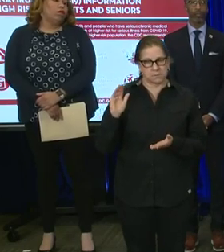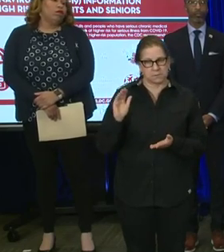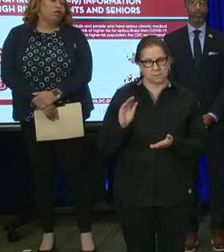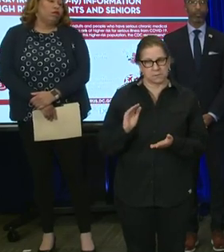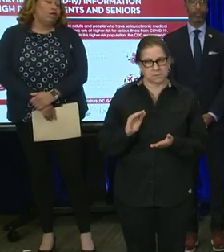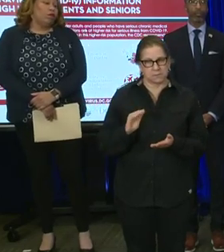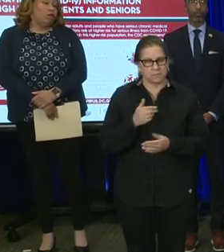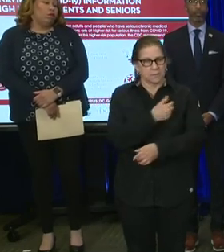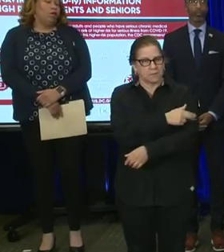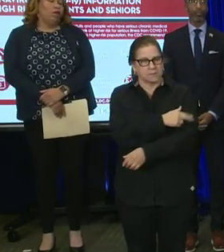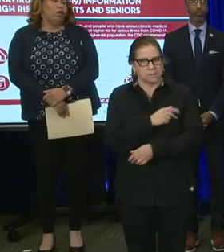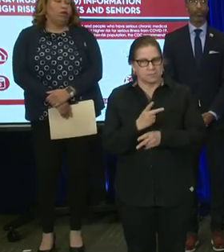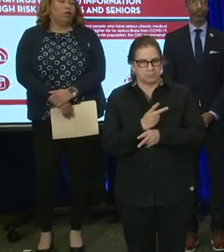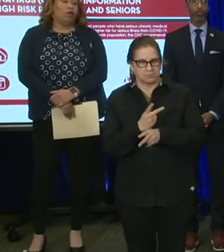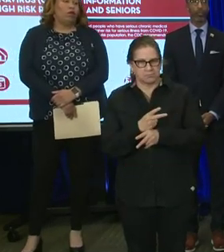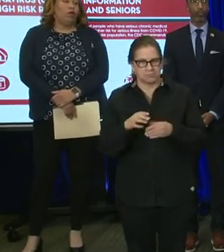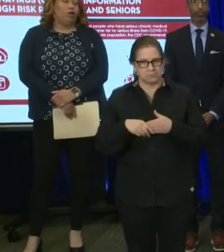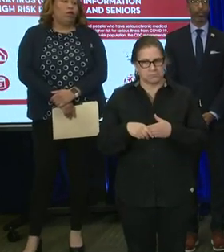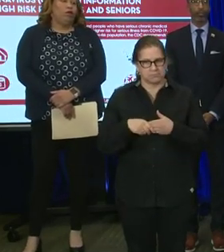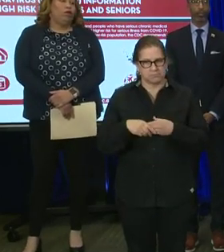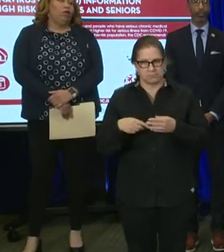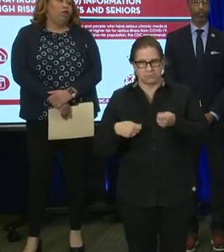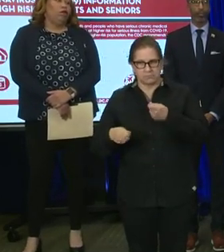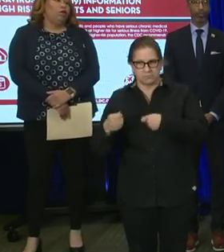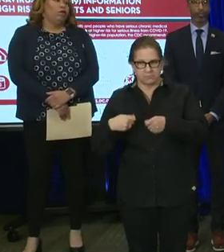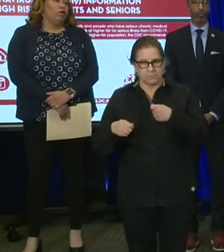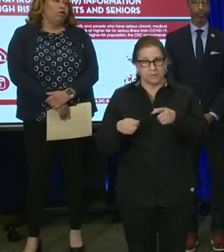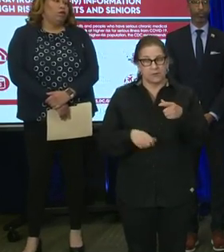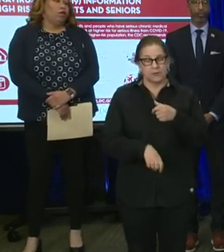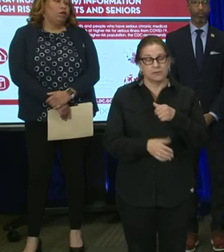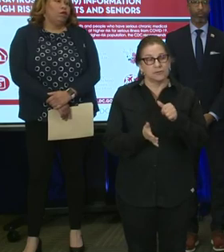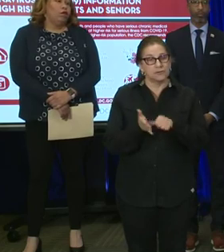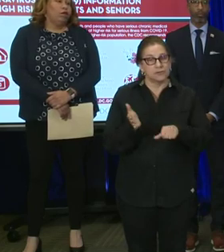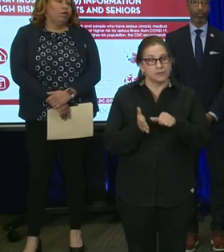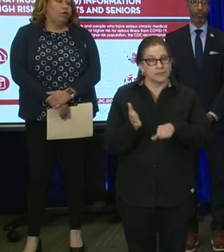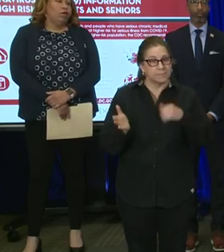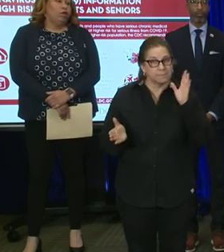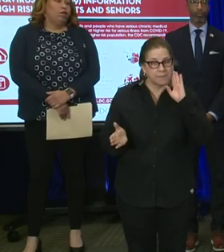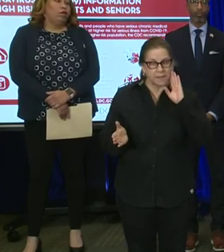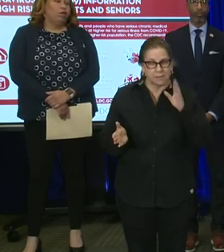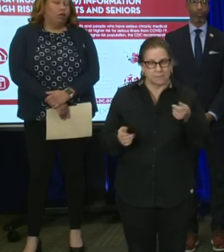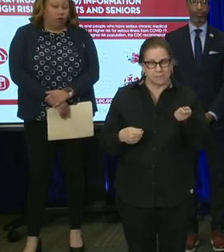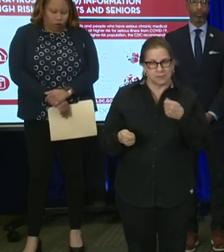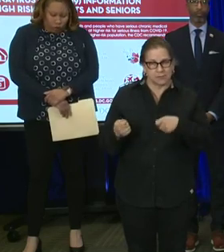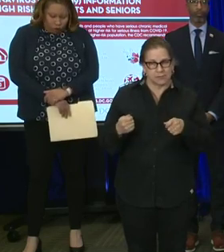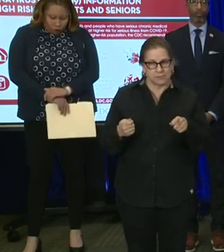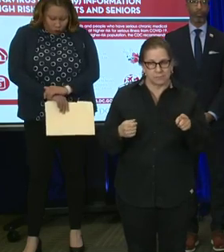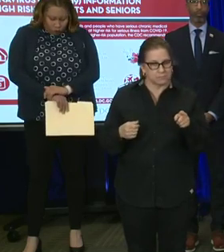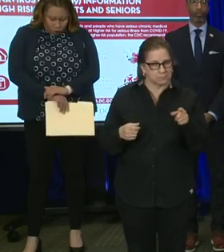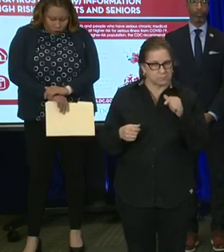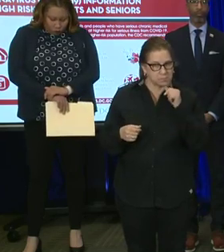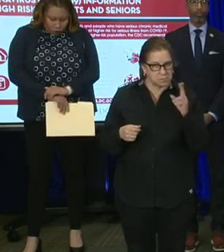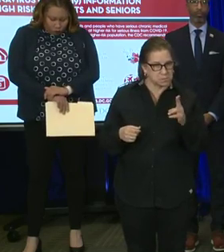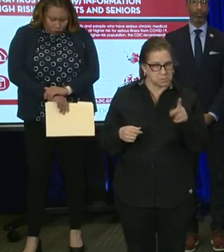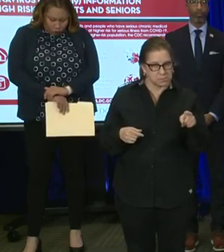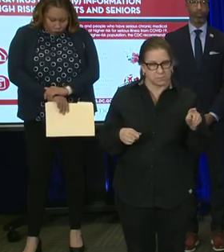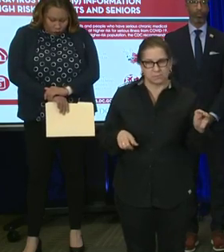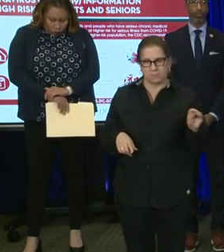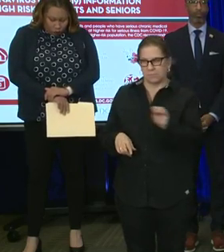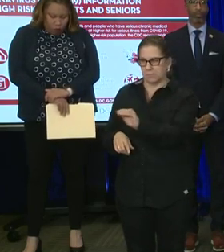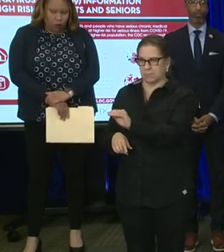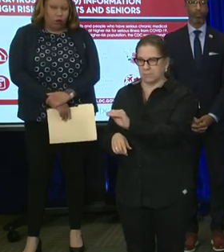medical surgical beds that are not intensive care beds can easily become, or readily become, I shouldn't say easily, can readily